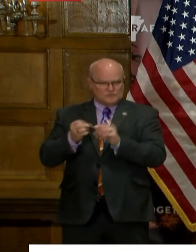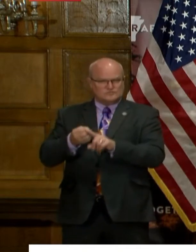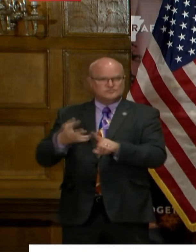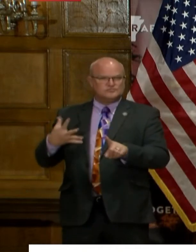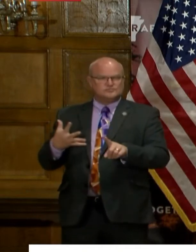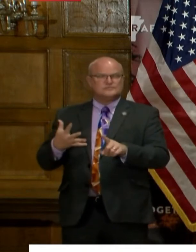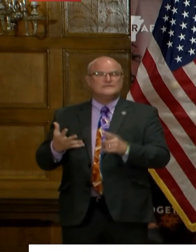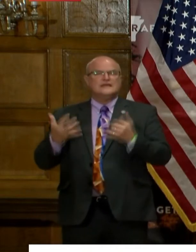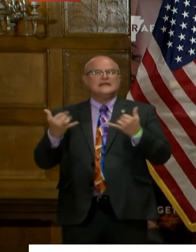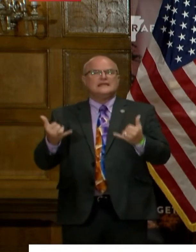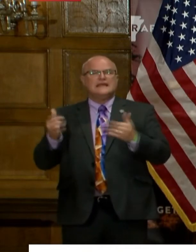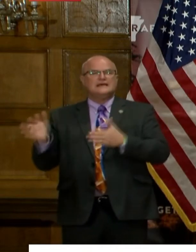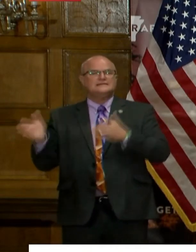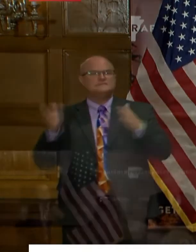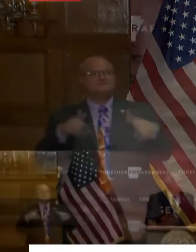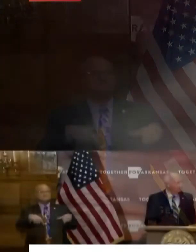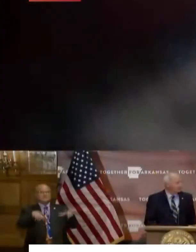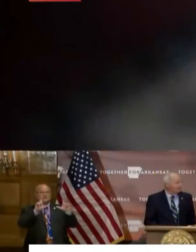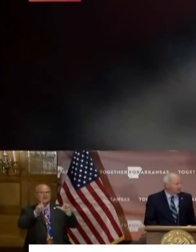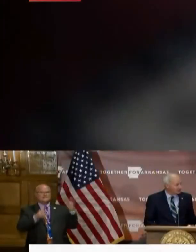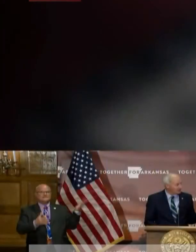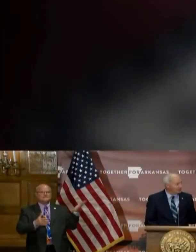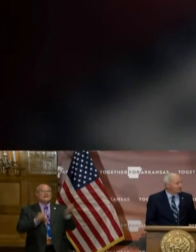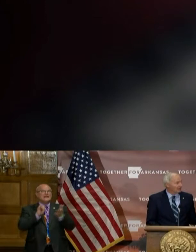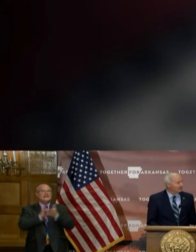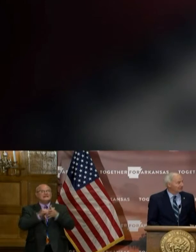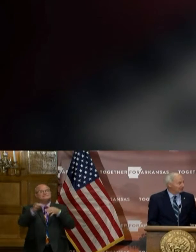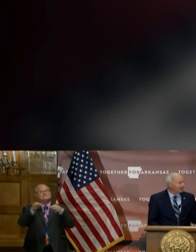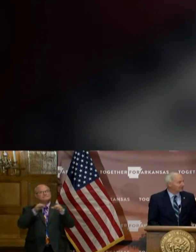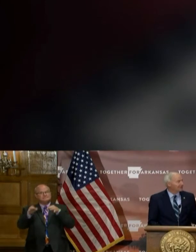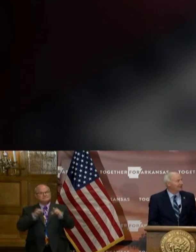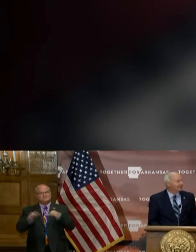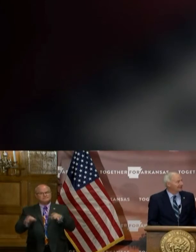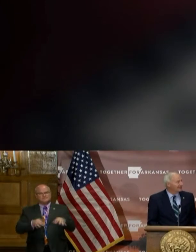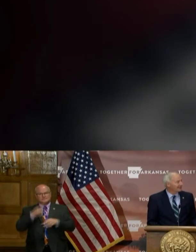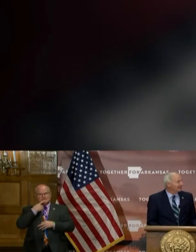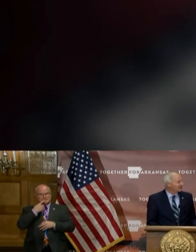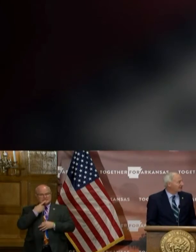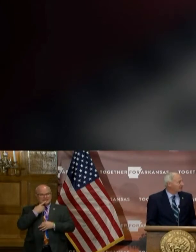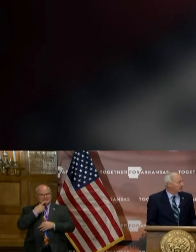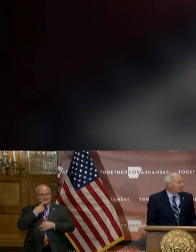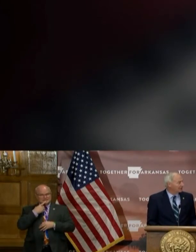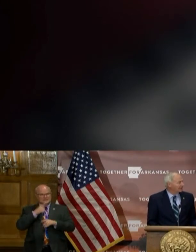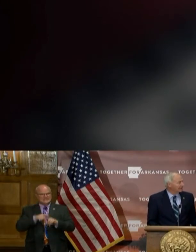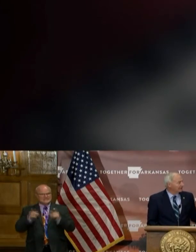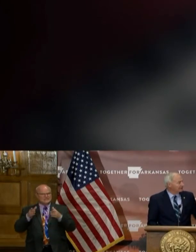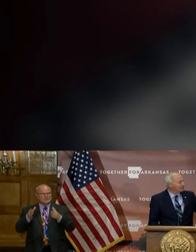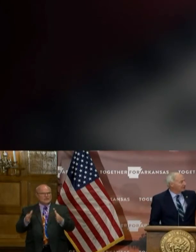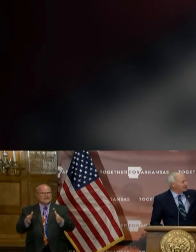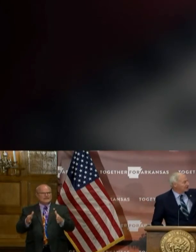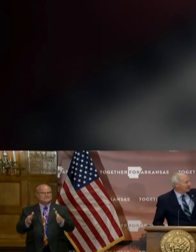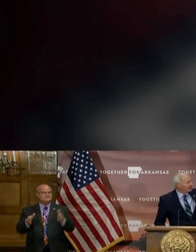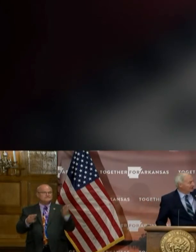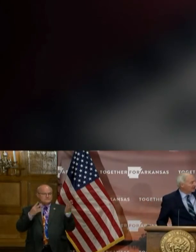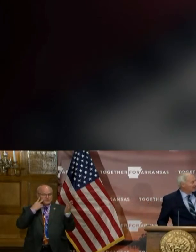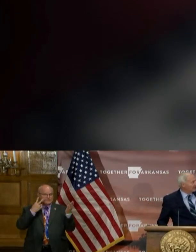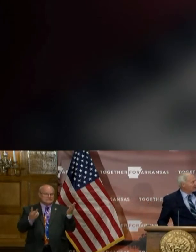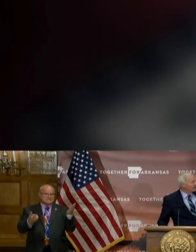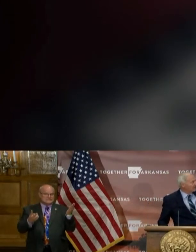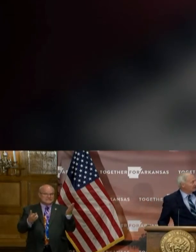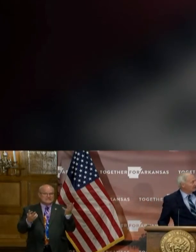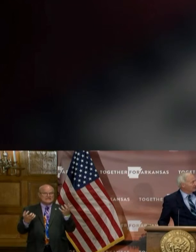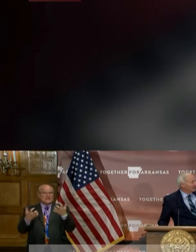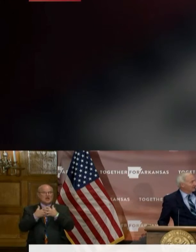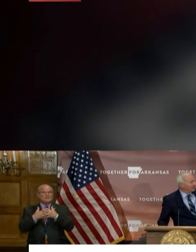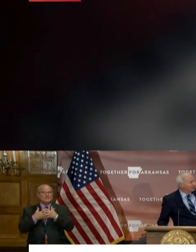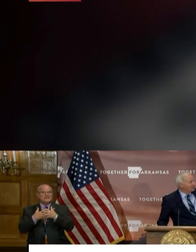me go to our graphs that just illustrate what I've said in a different way. As you can see, our